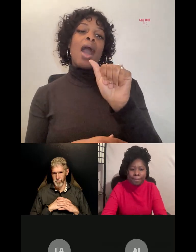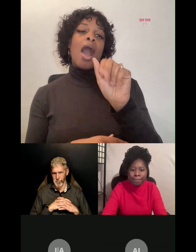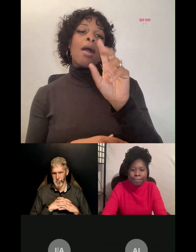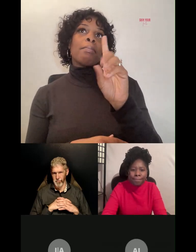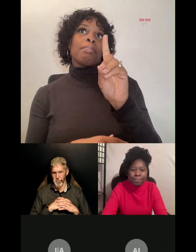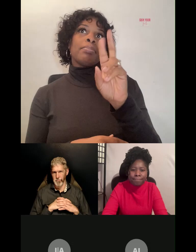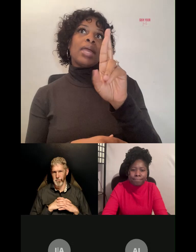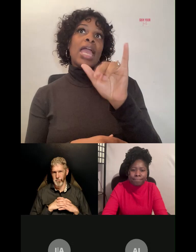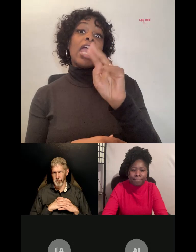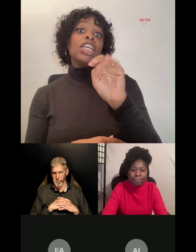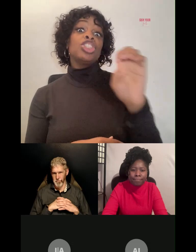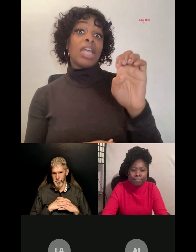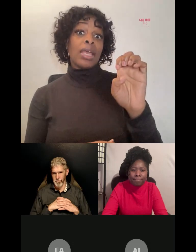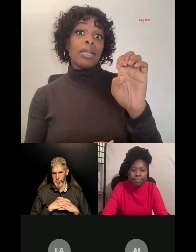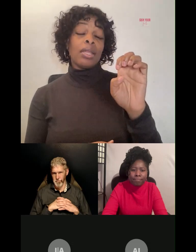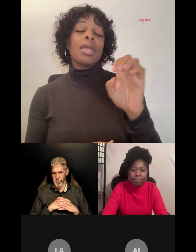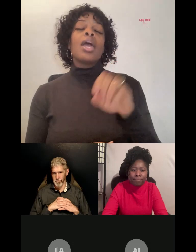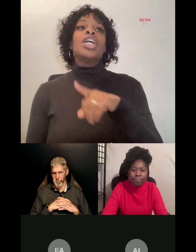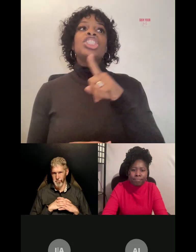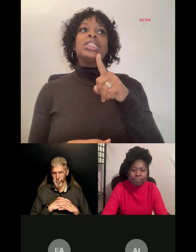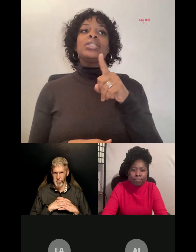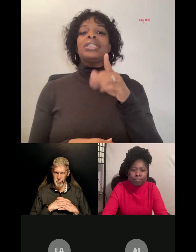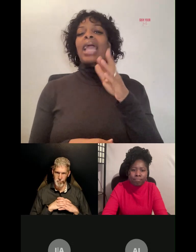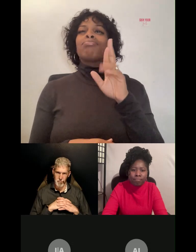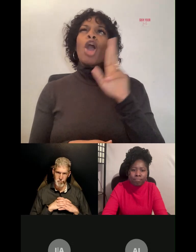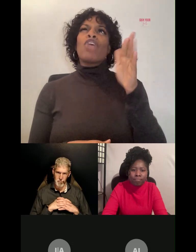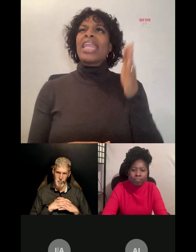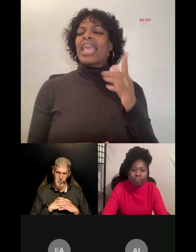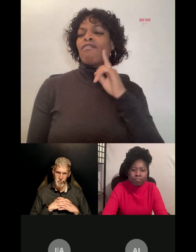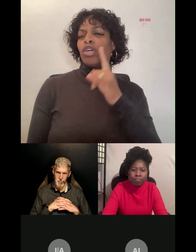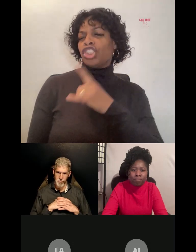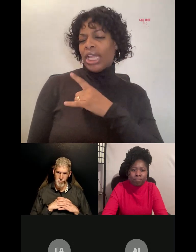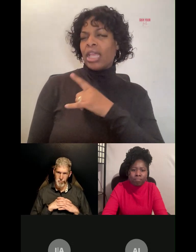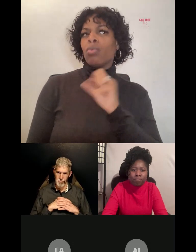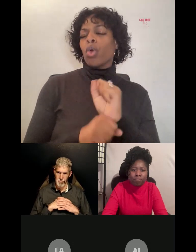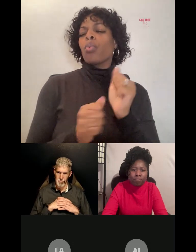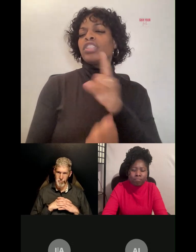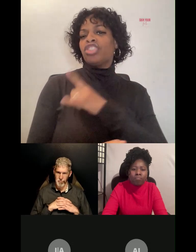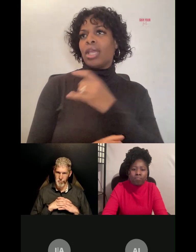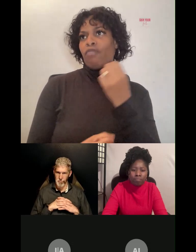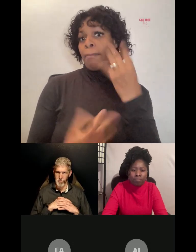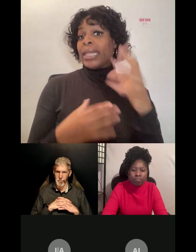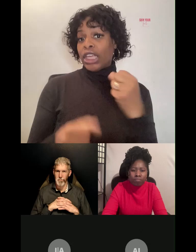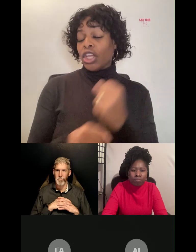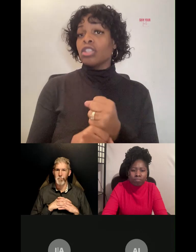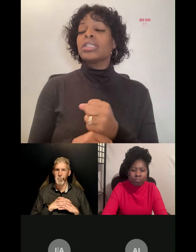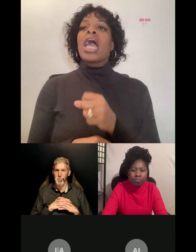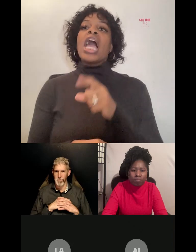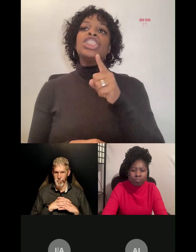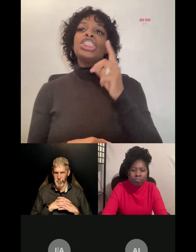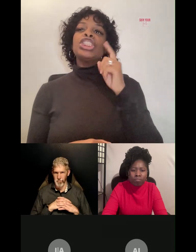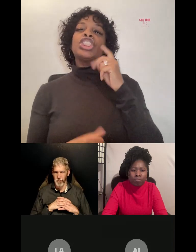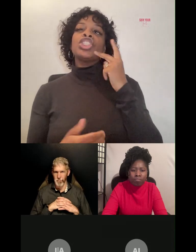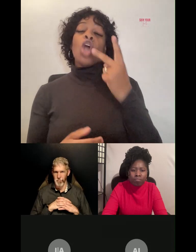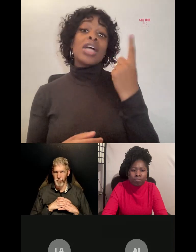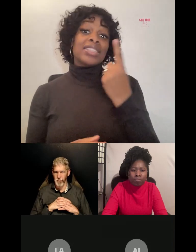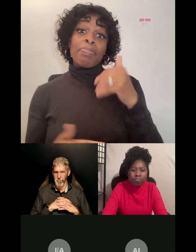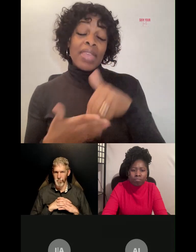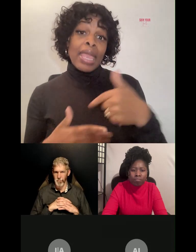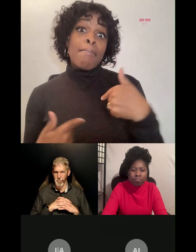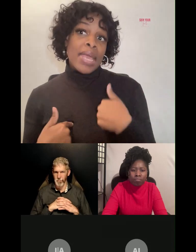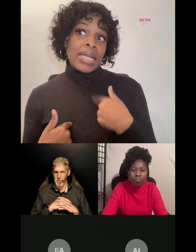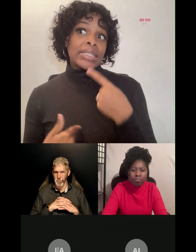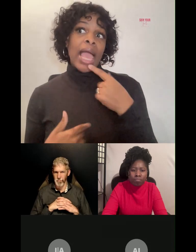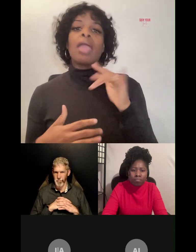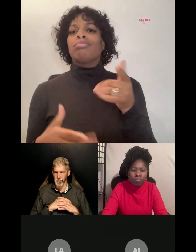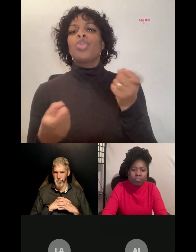thank Adrian. She's like on my hand for Jay, worked with Jay for many years, and she saw